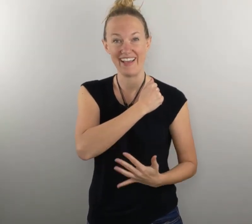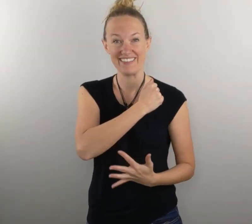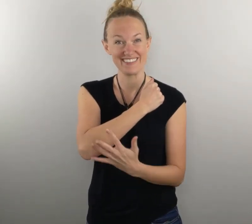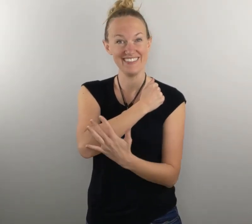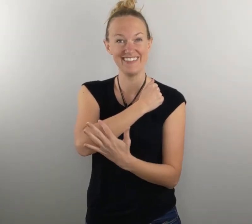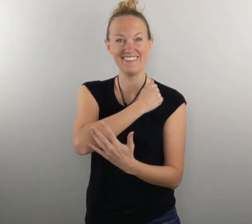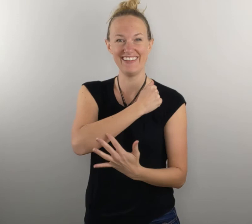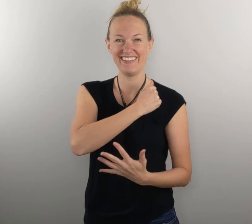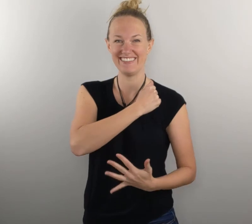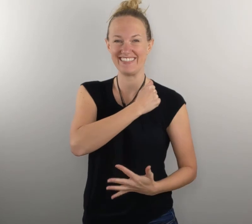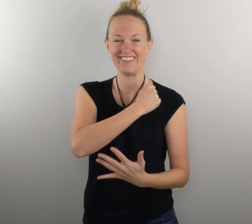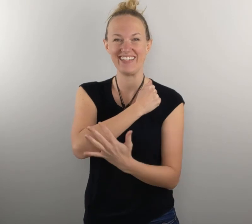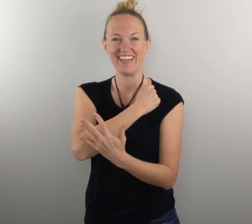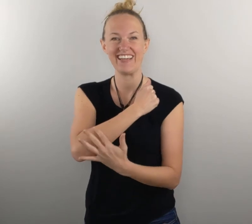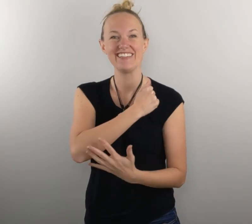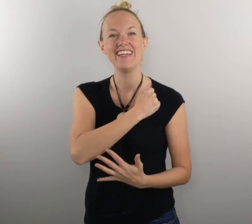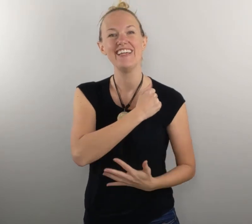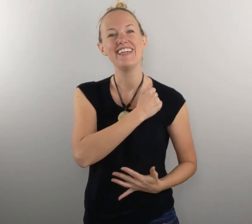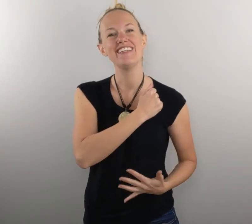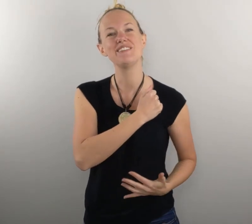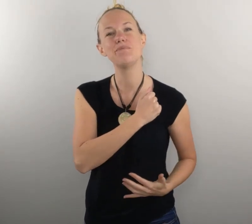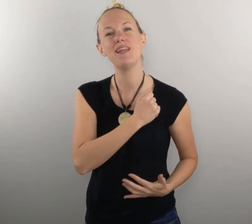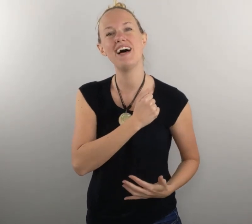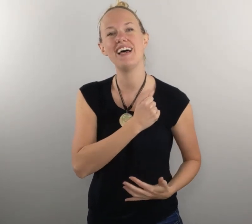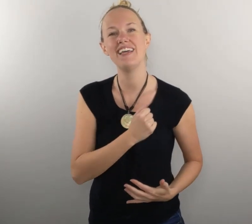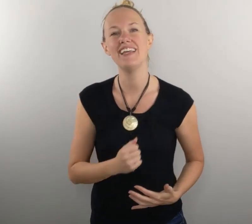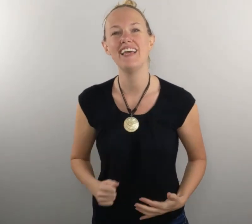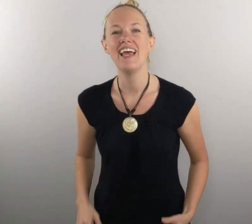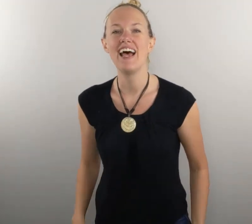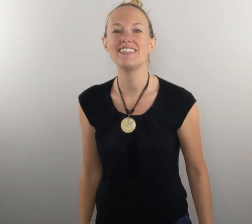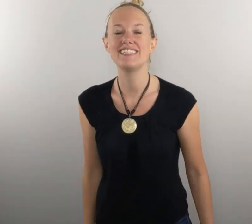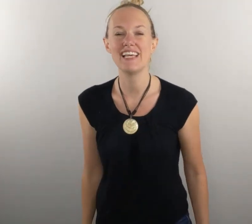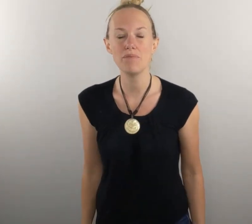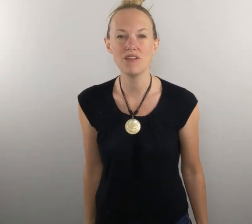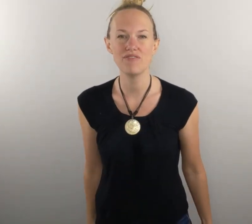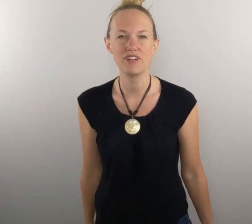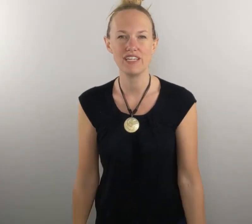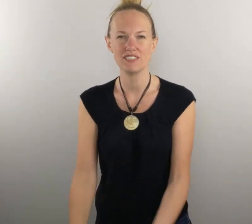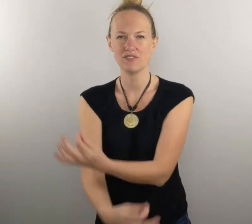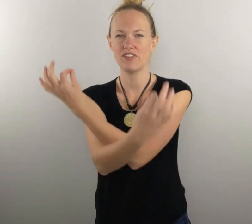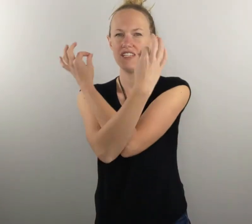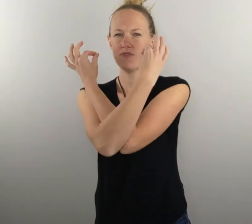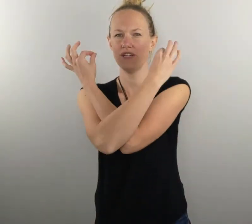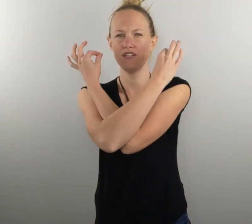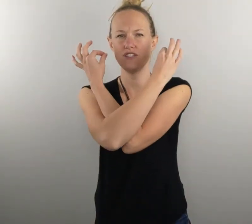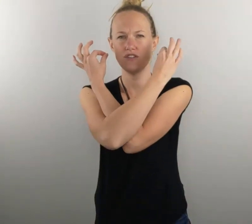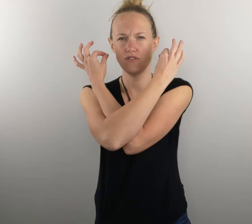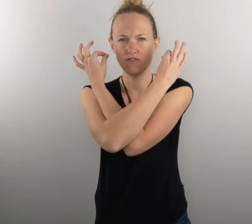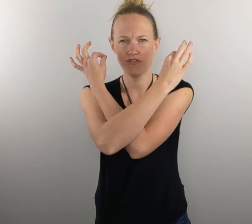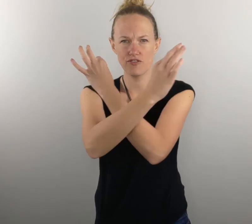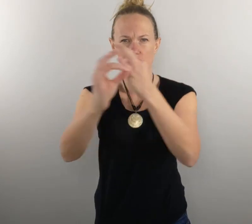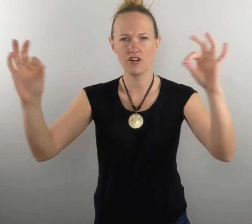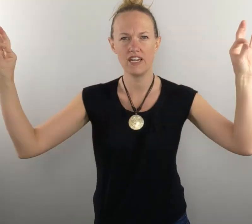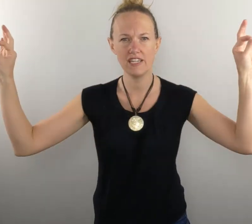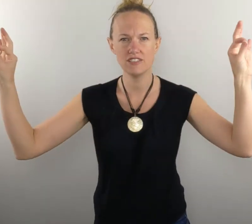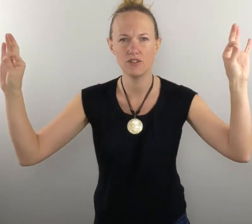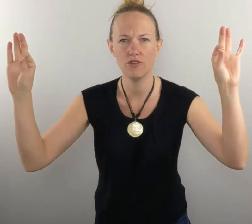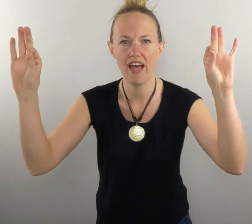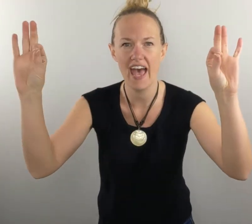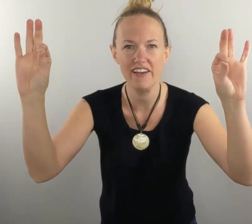guess, with your dominant hand. His blood has set me free. So for this, we're going to do free. So you have